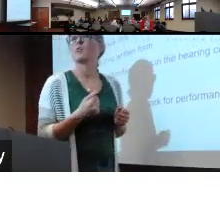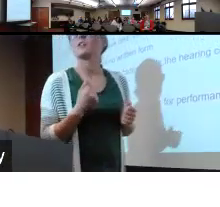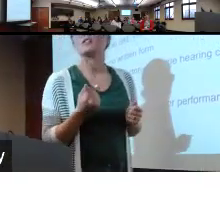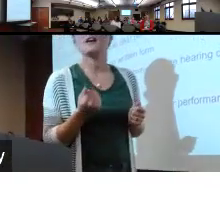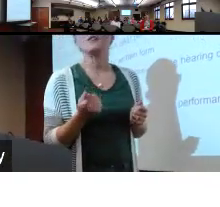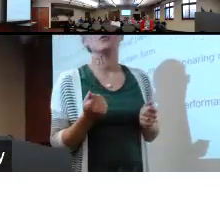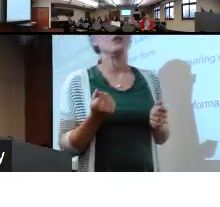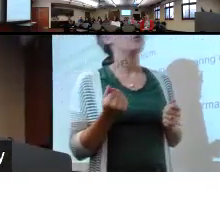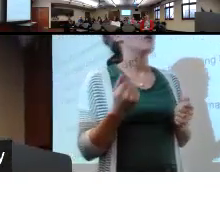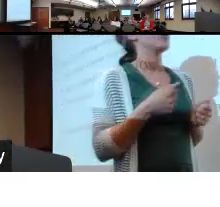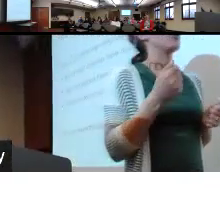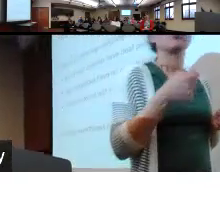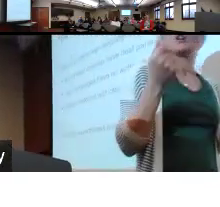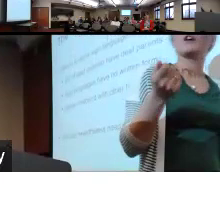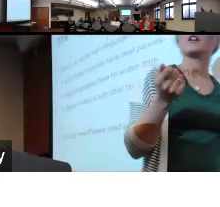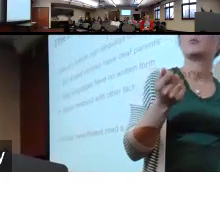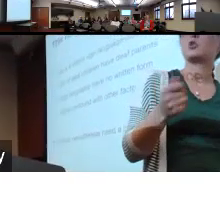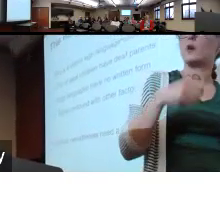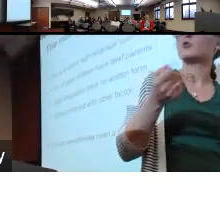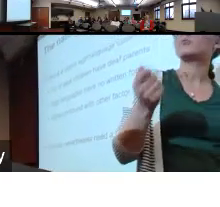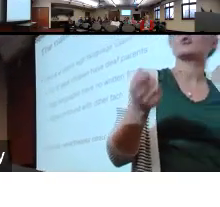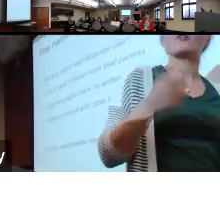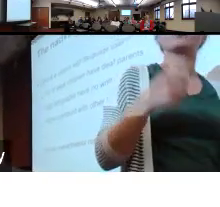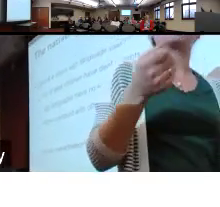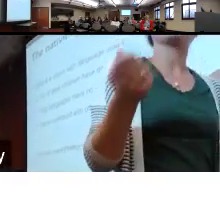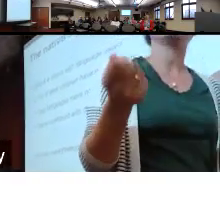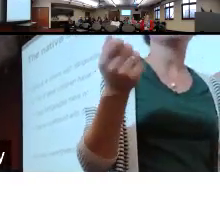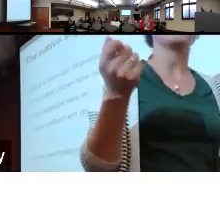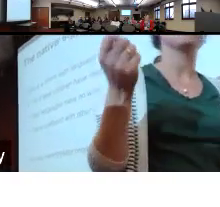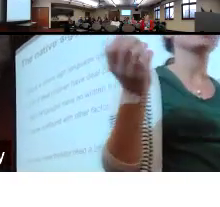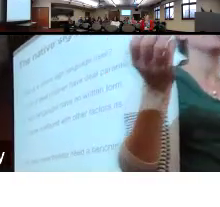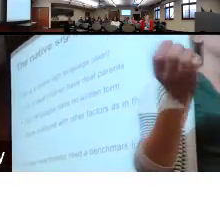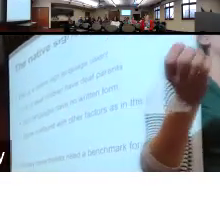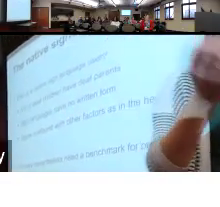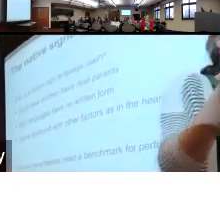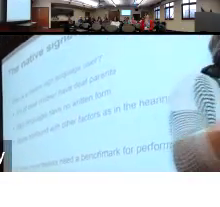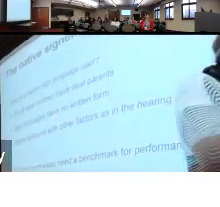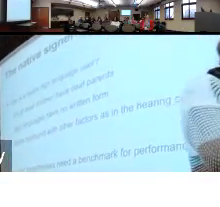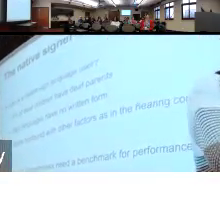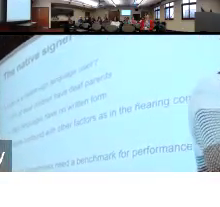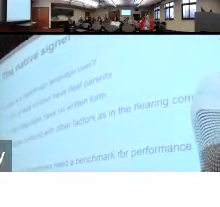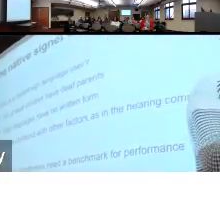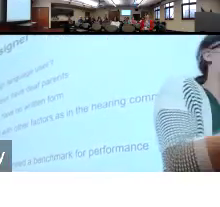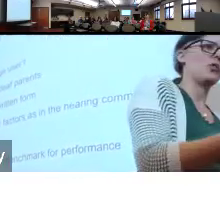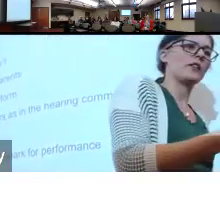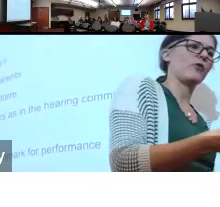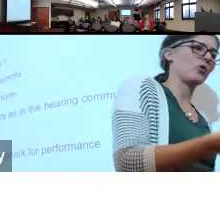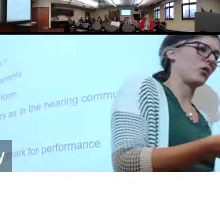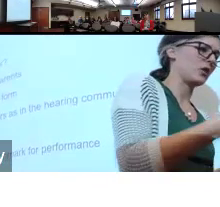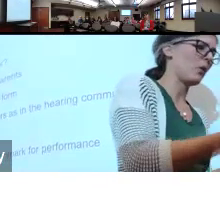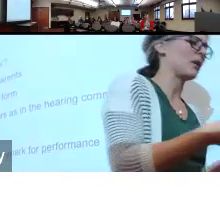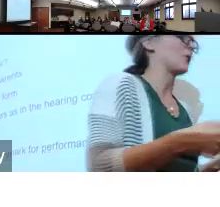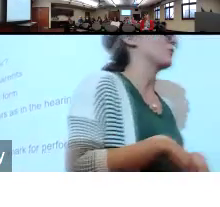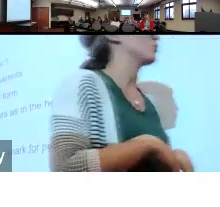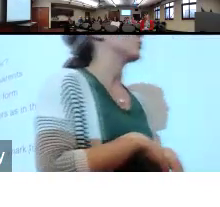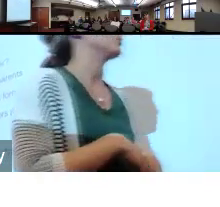means that when you're a deaf signer and you have to learn to read and write, which you have to do because you have to go to school, and most of the time you have to go to school in a school that's focused